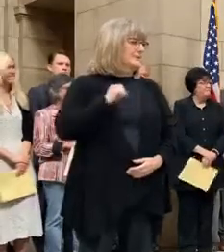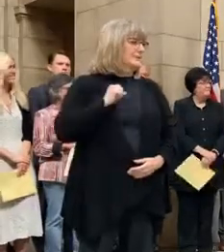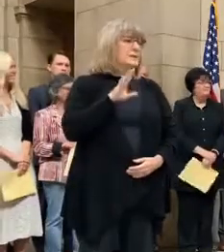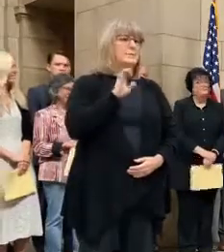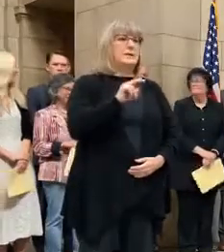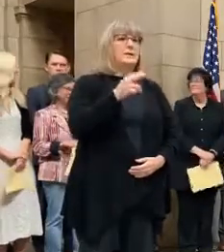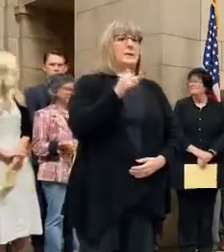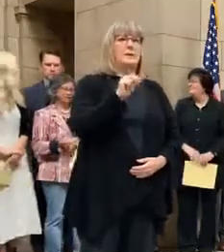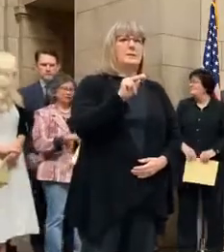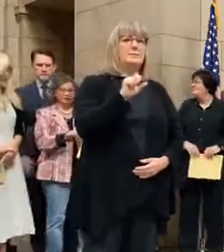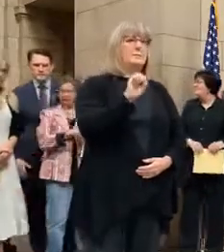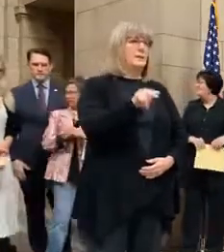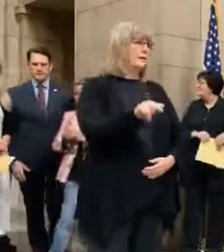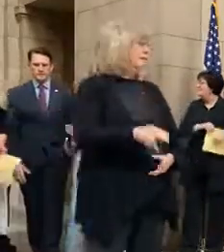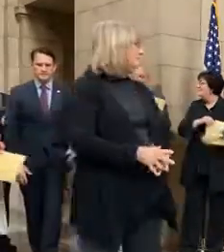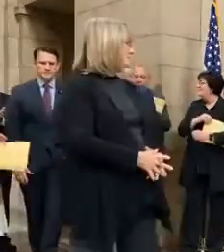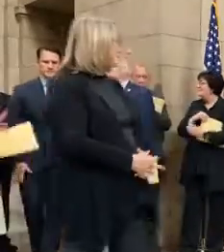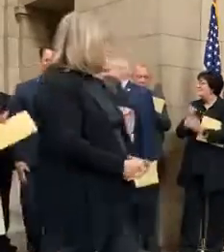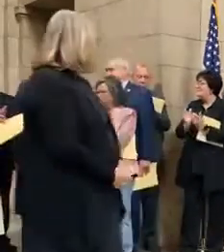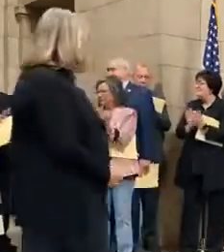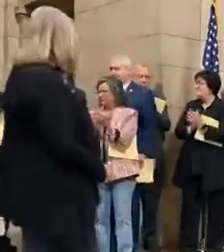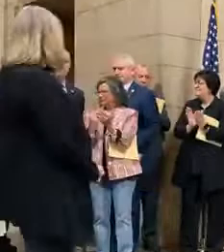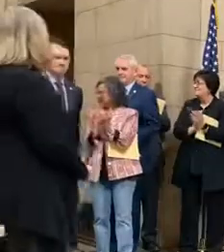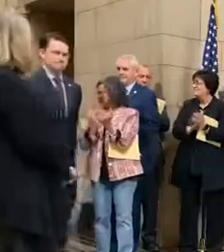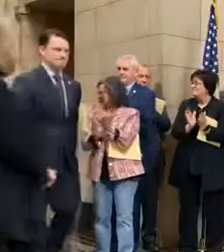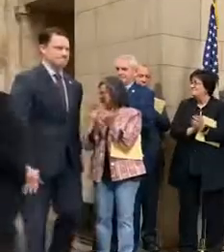Senator Ben Hansen.